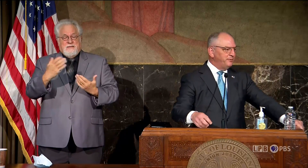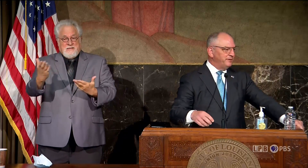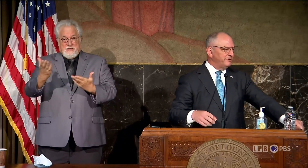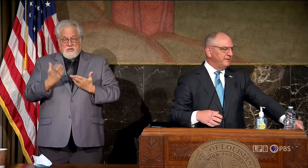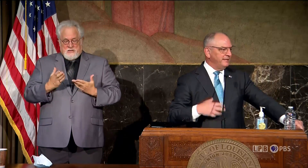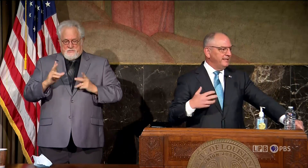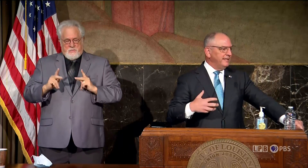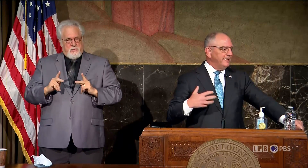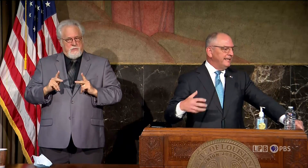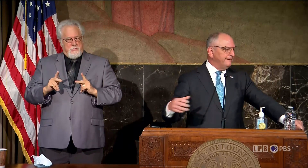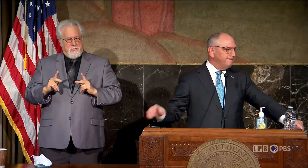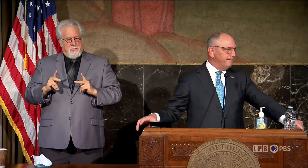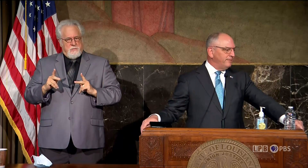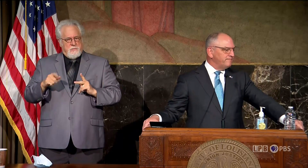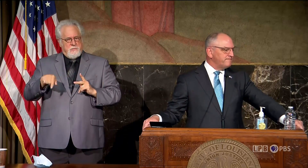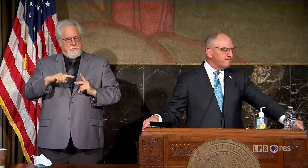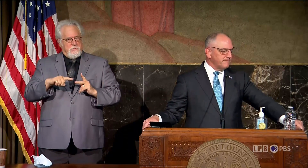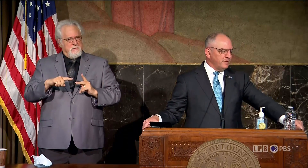some people who just